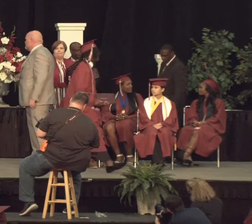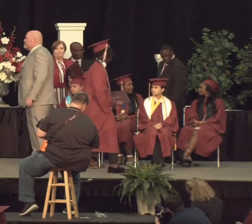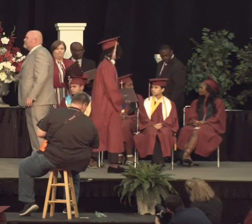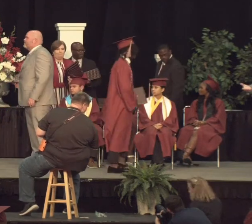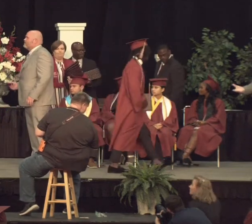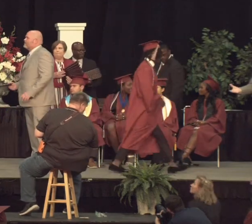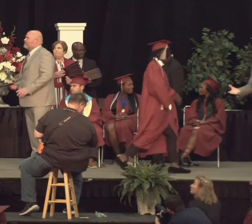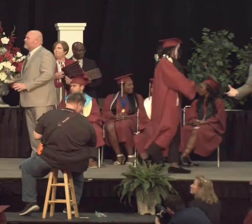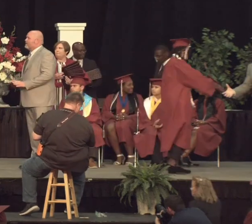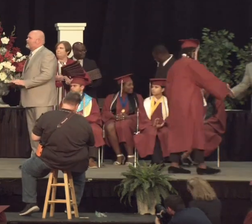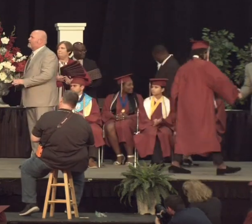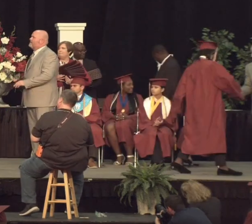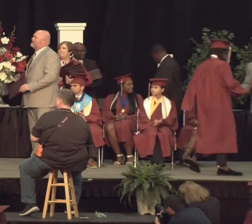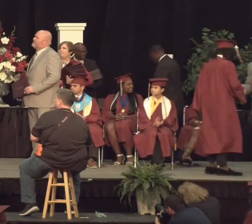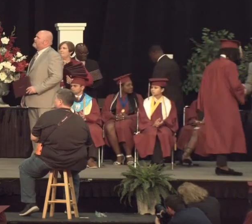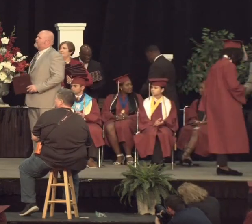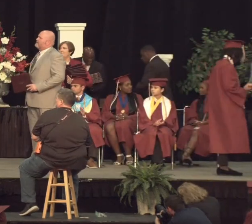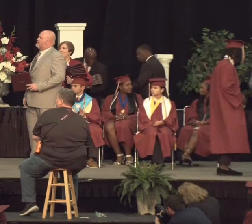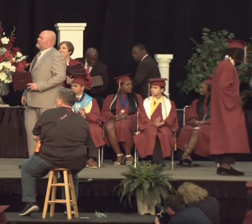Montasia Scott.